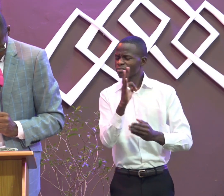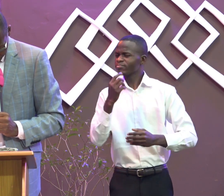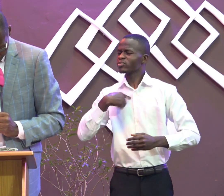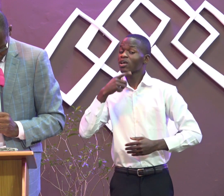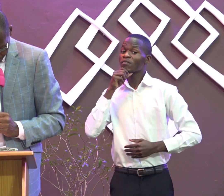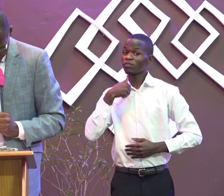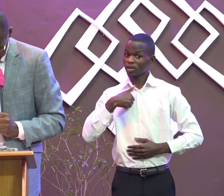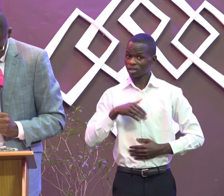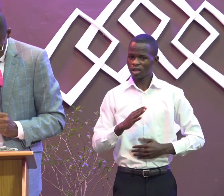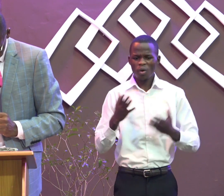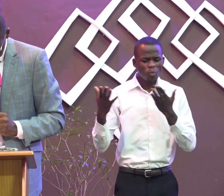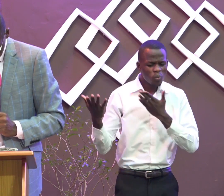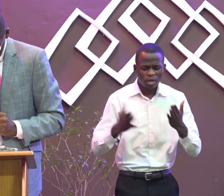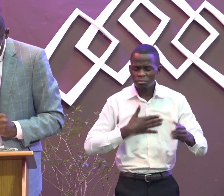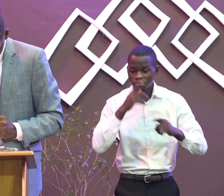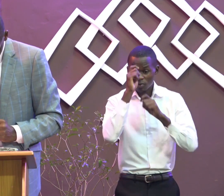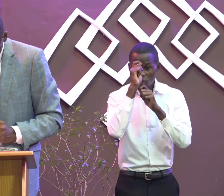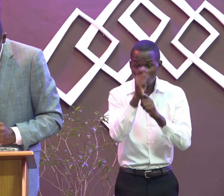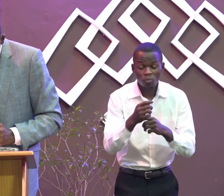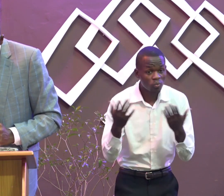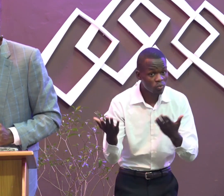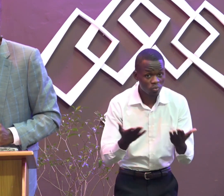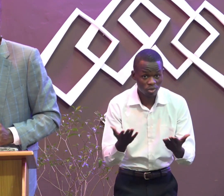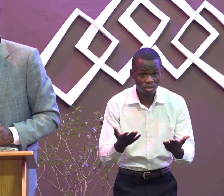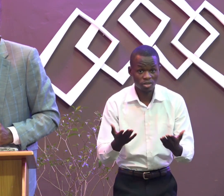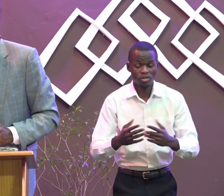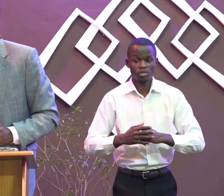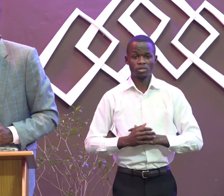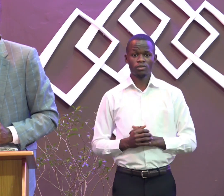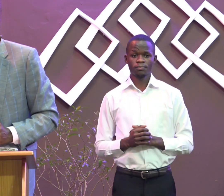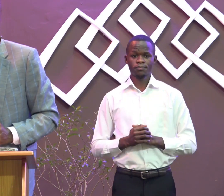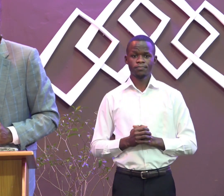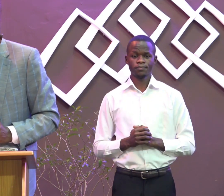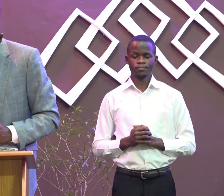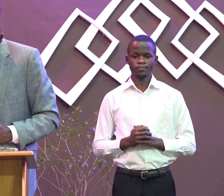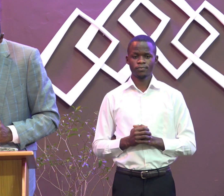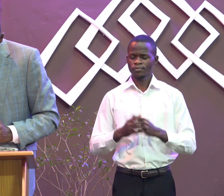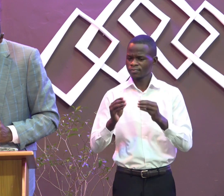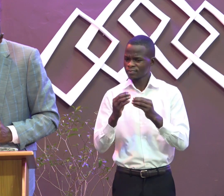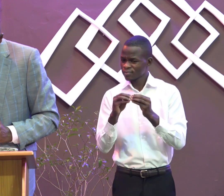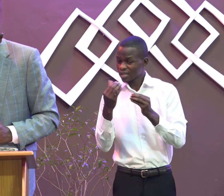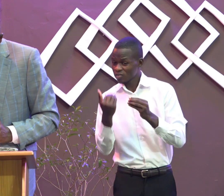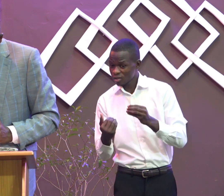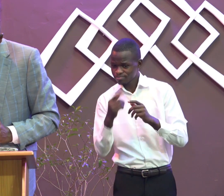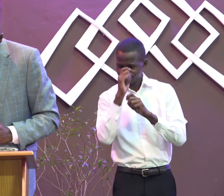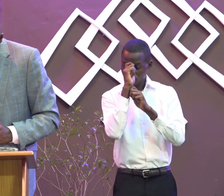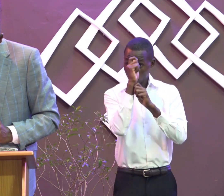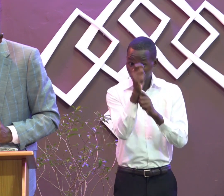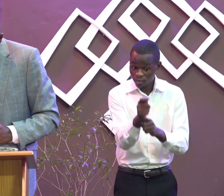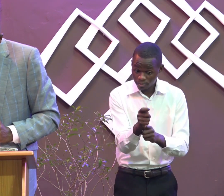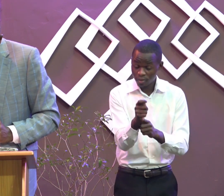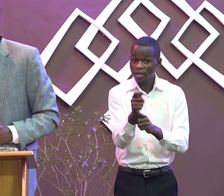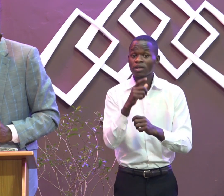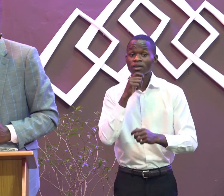father, where is my honor? Omwana samwe kitiibwa kitaawe. A son honors his